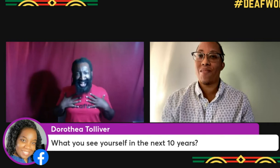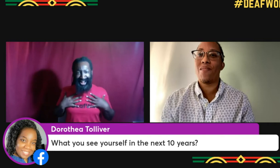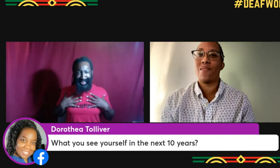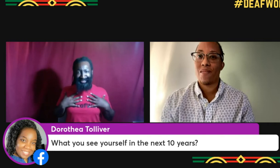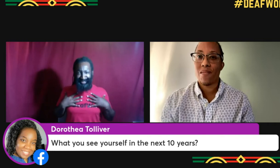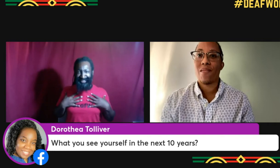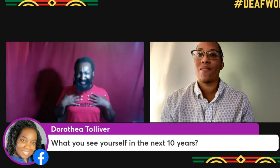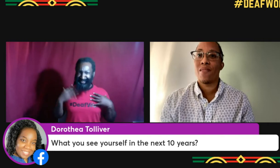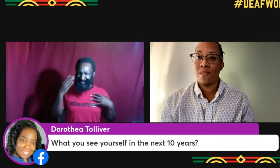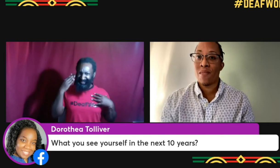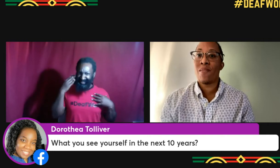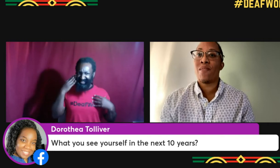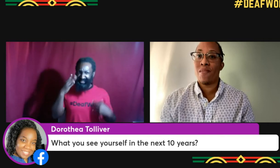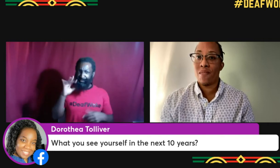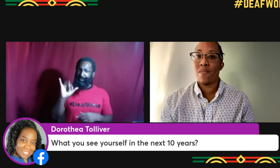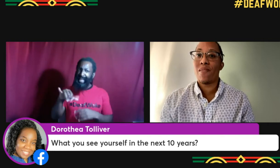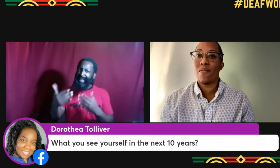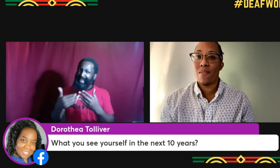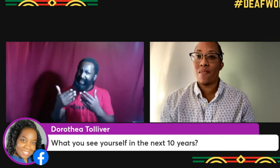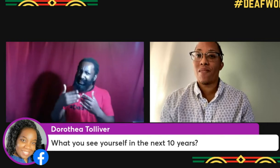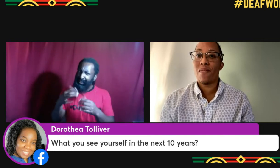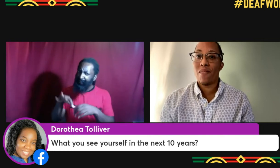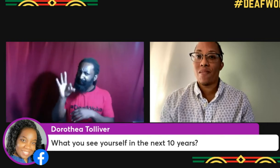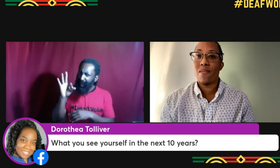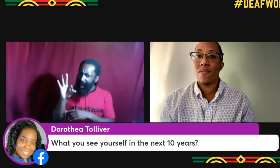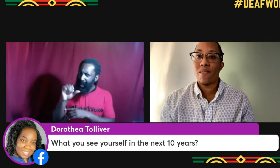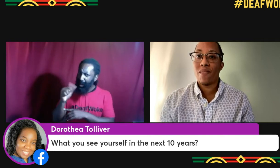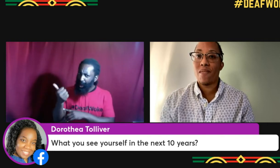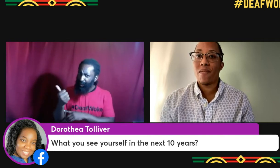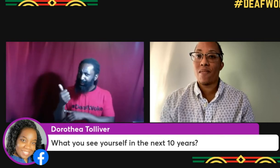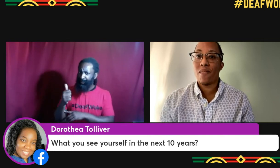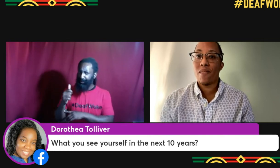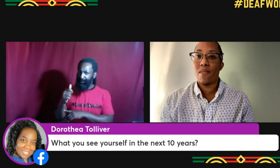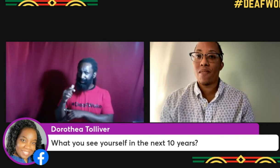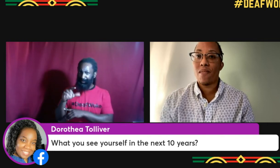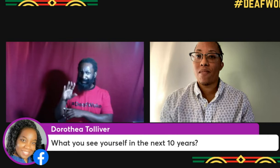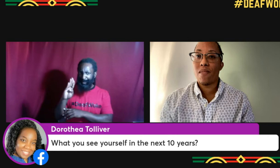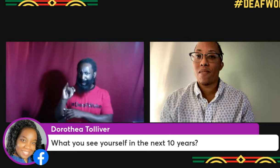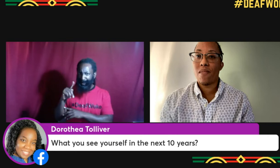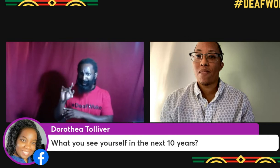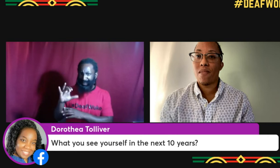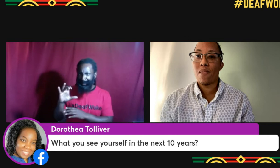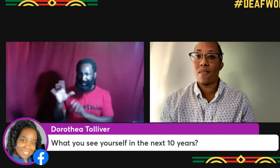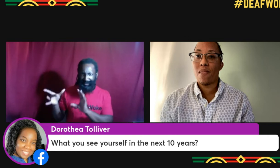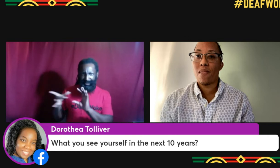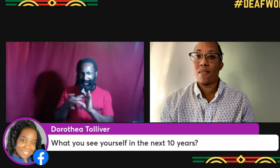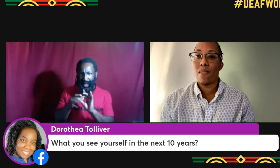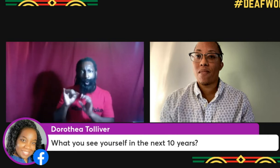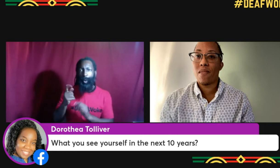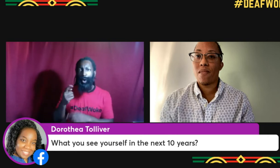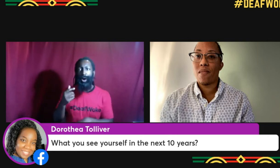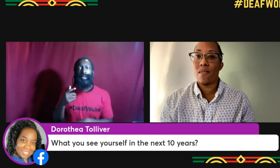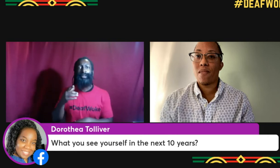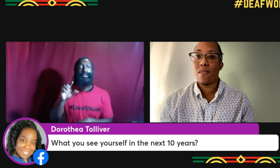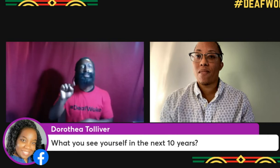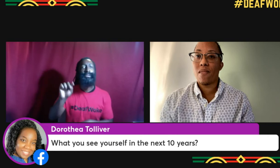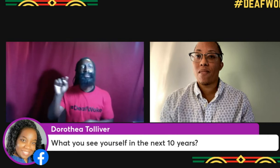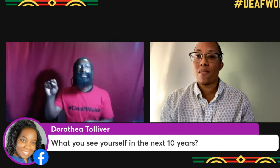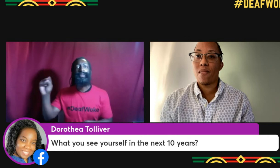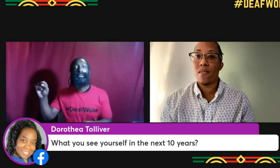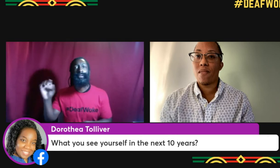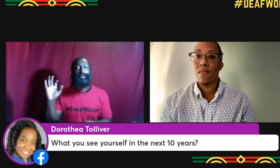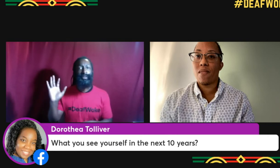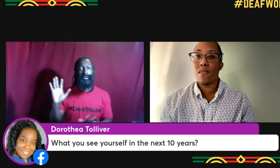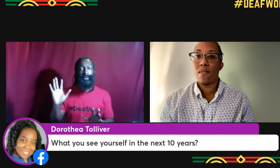You know, and, you know, like us, the BIPOC folk like us, you know, is it easy to find BIPOC